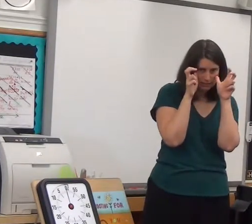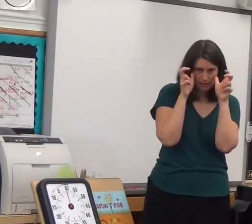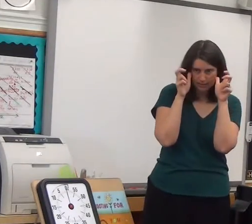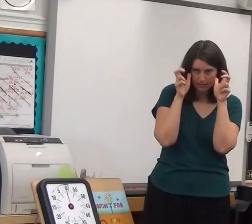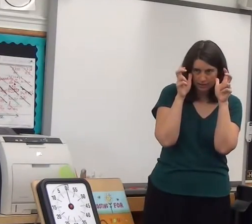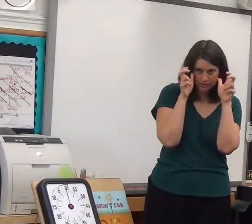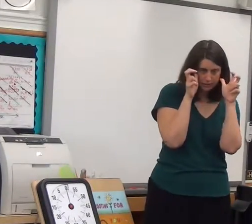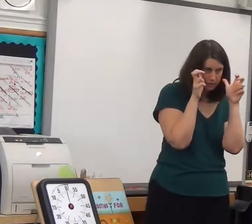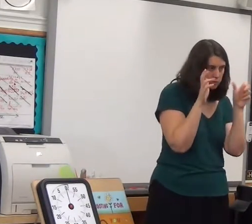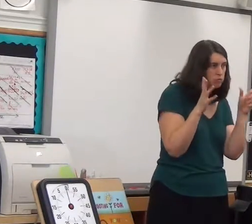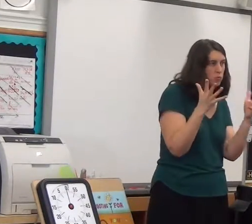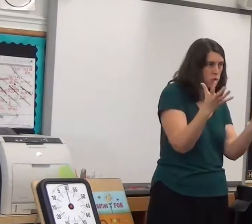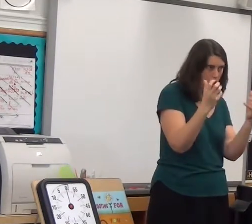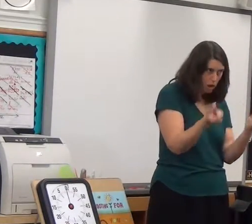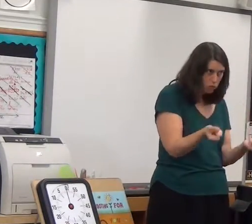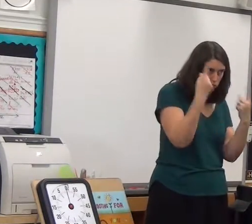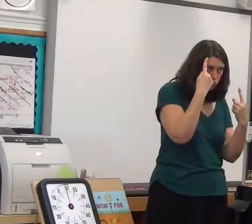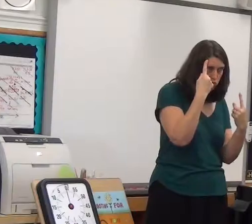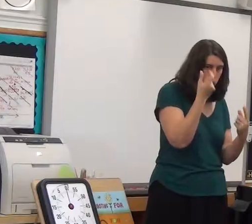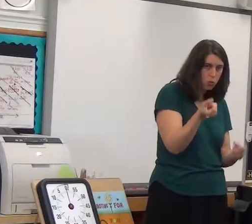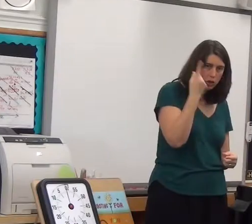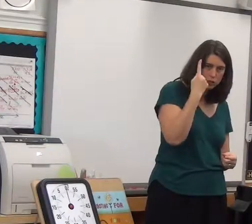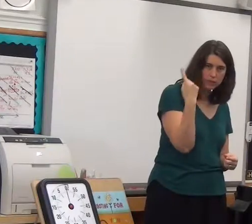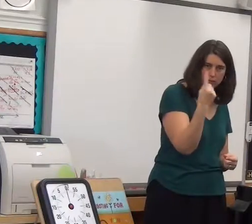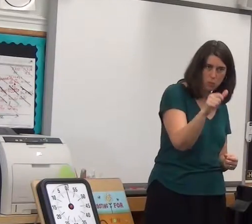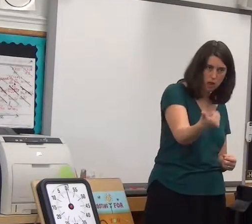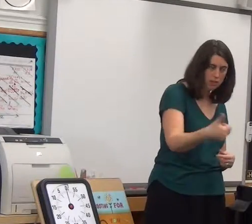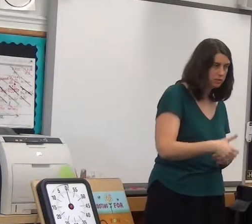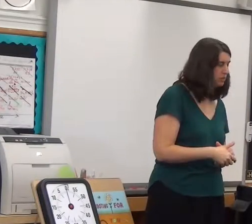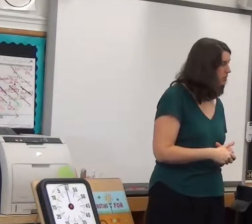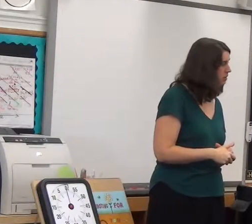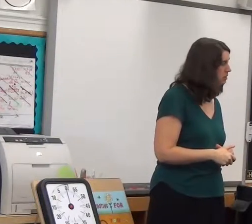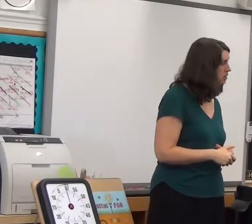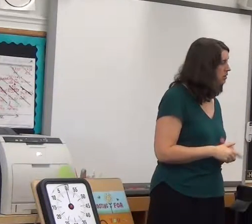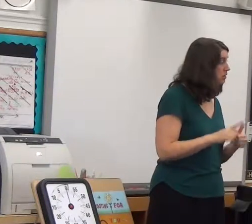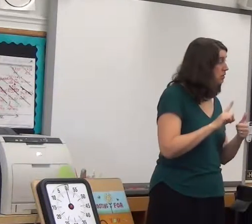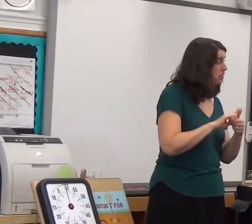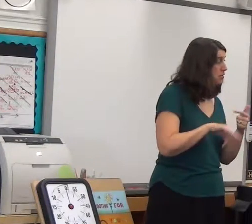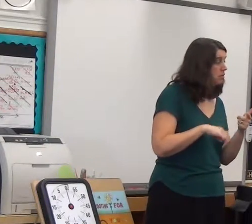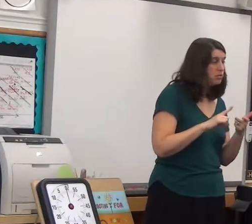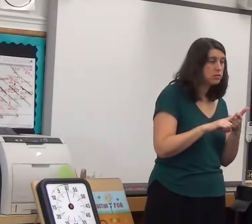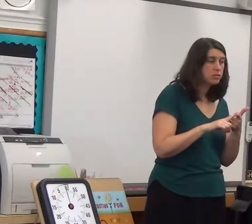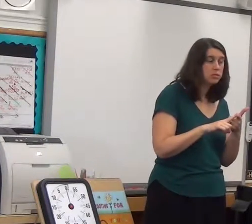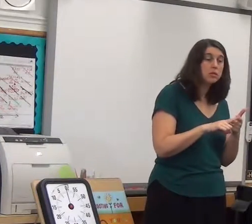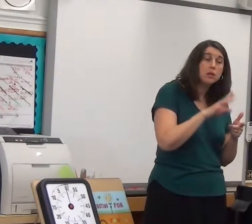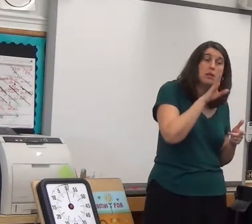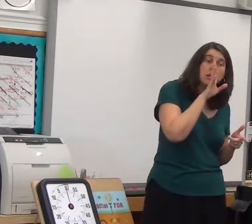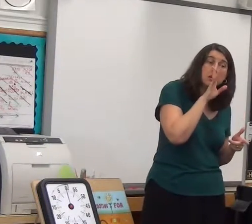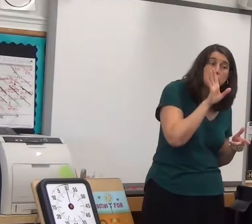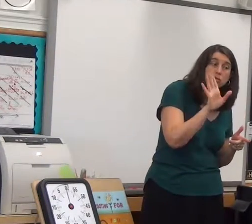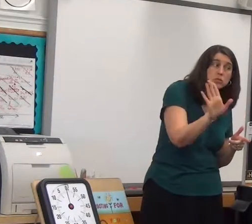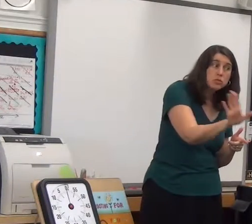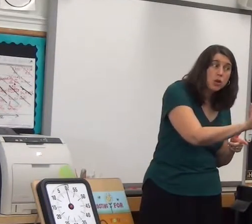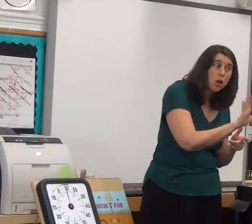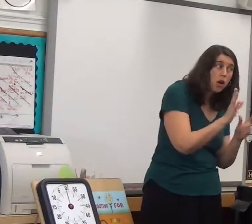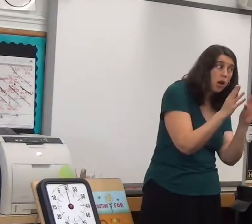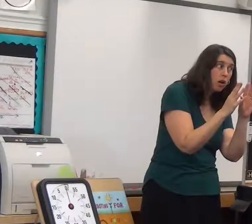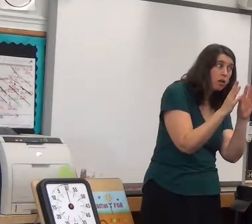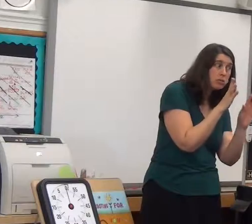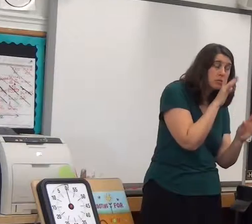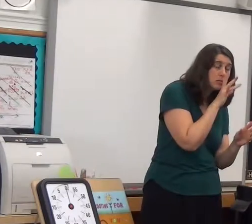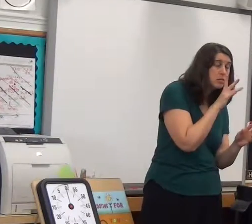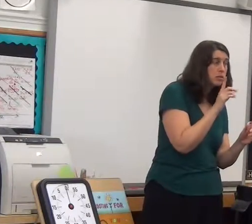that we can understand them, right? Another idea is to choose